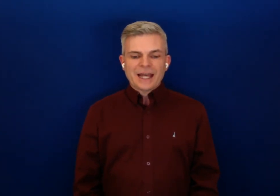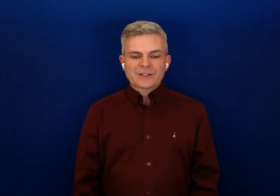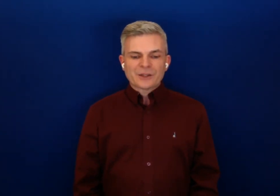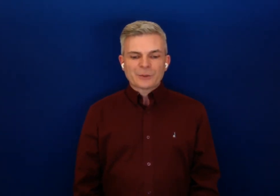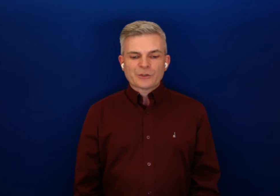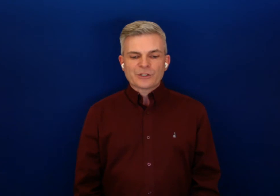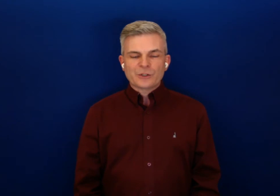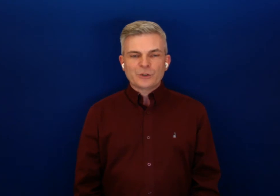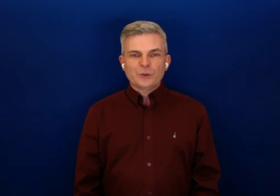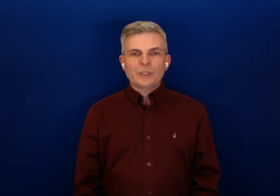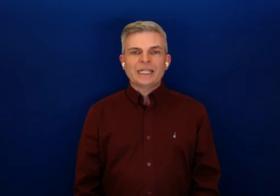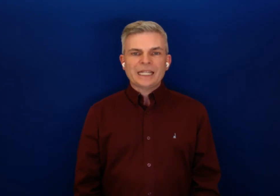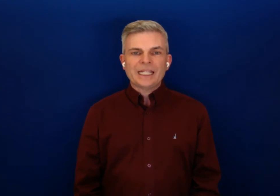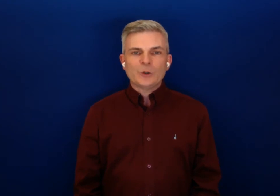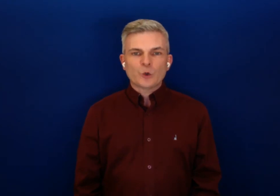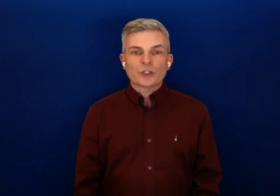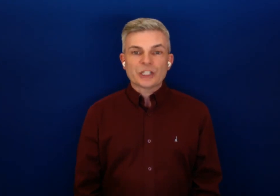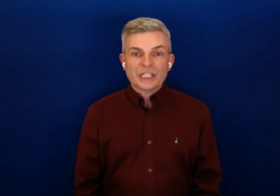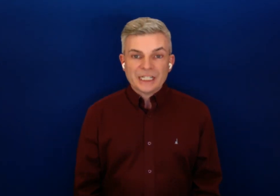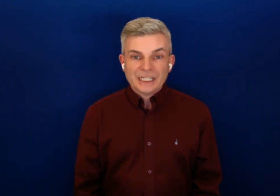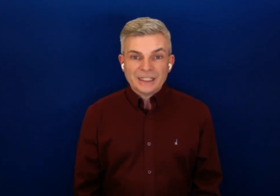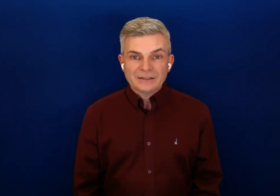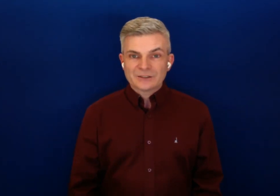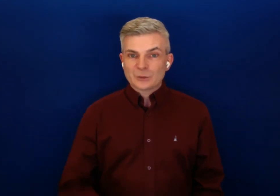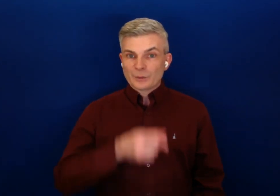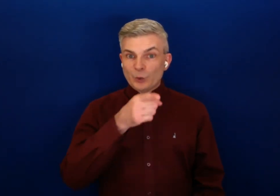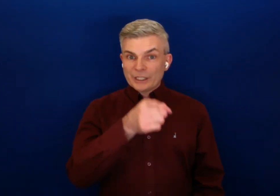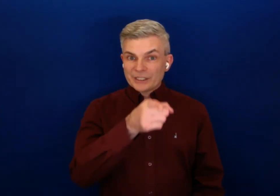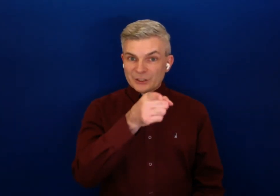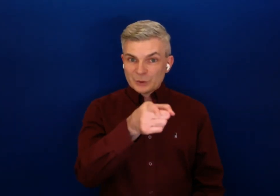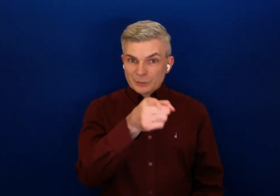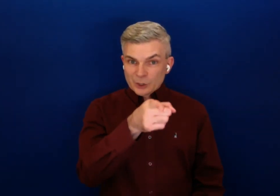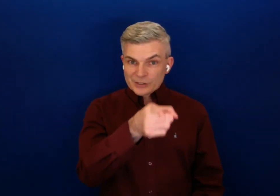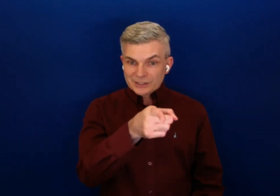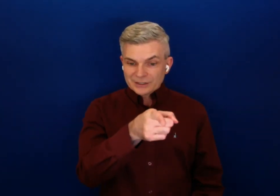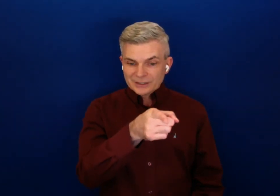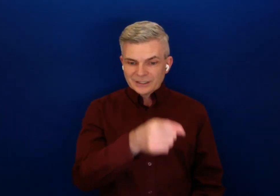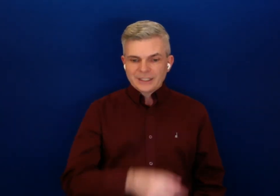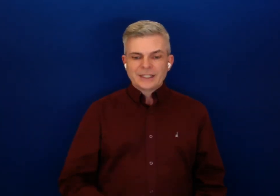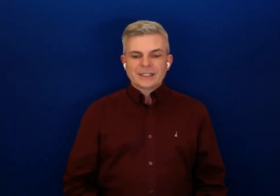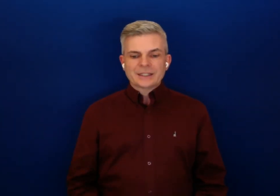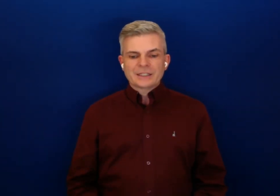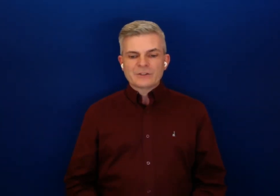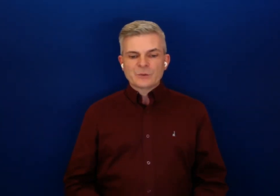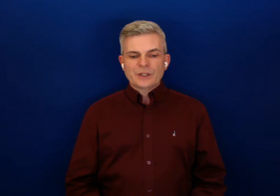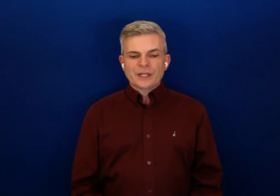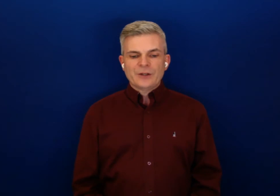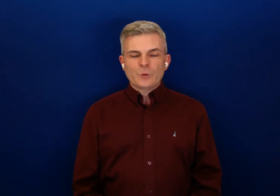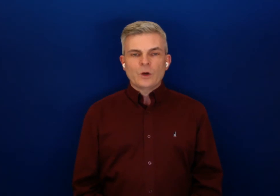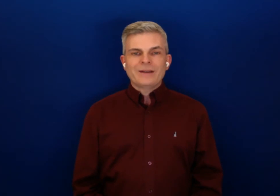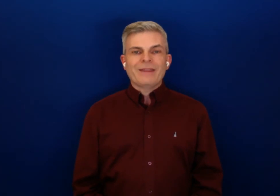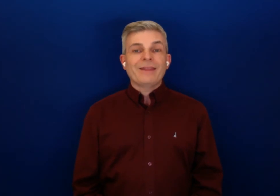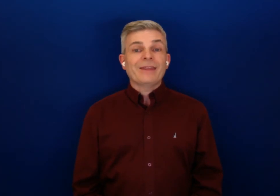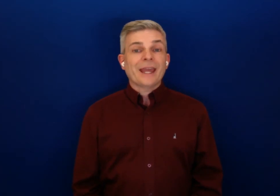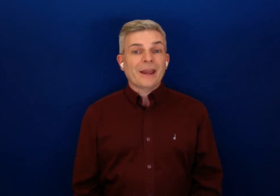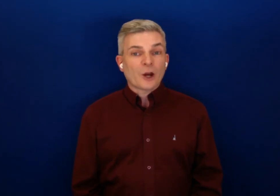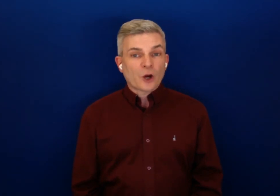ask the person who he or she, so we're pointing to a person, lives with and what